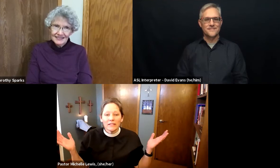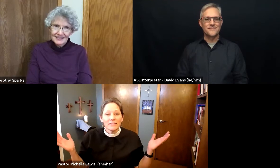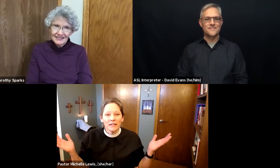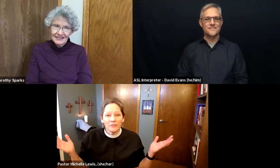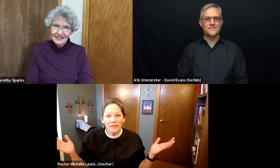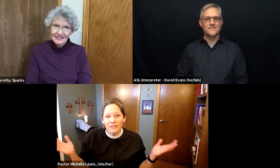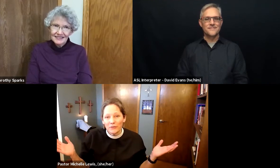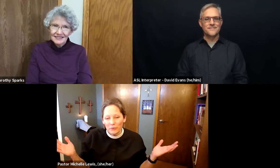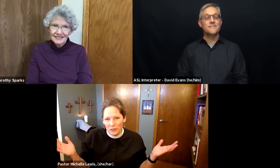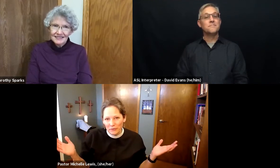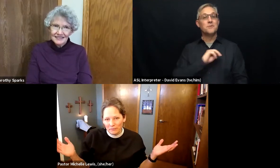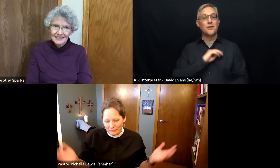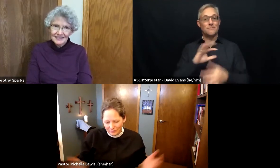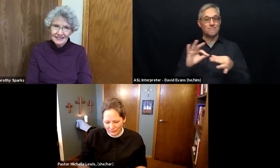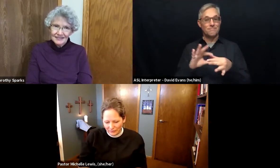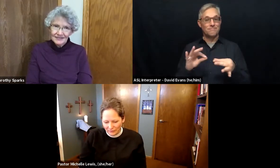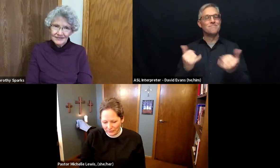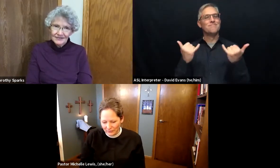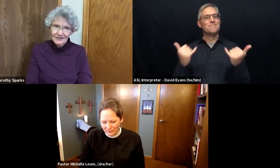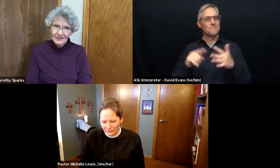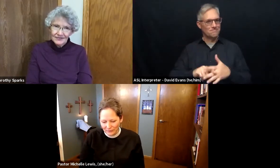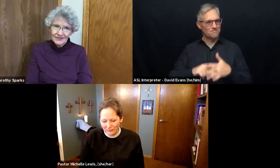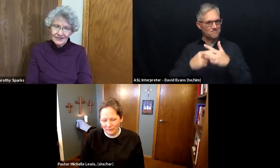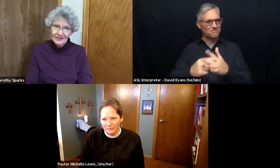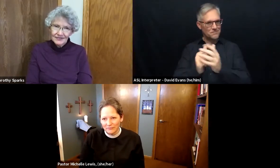Evans. Let us enter into worship.